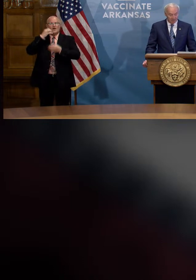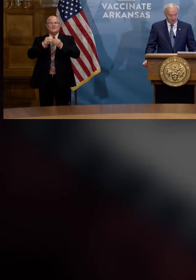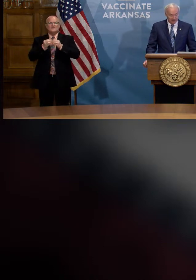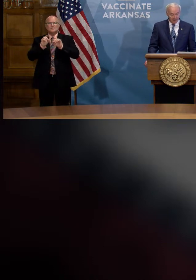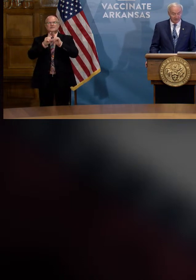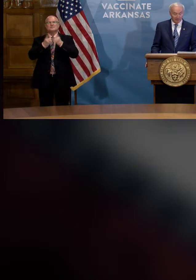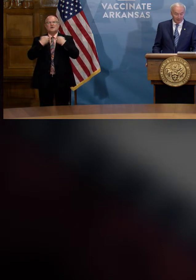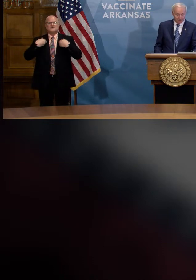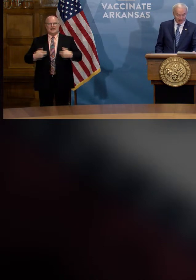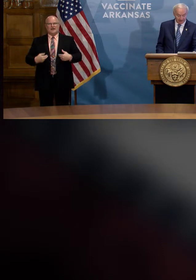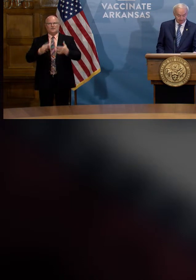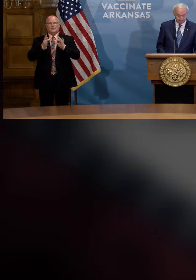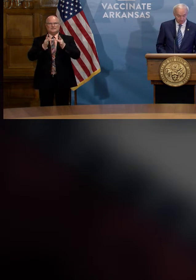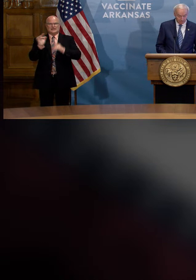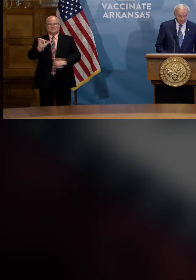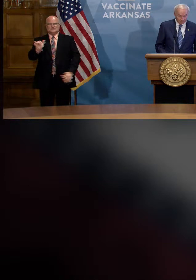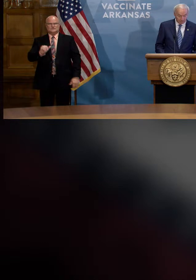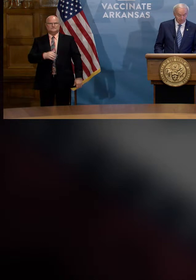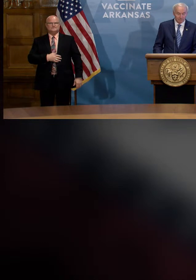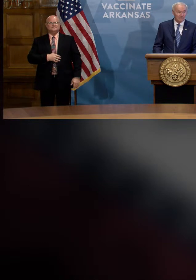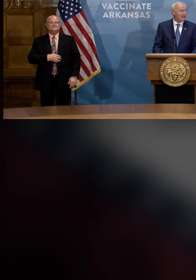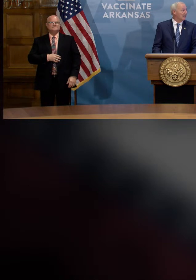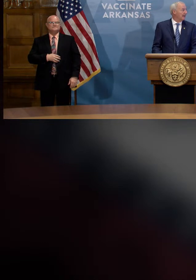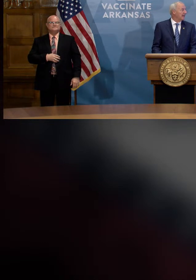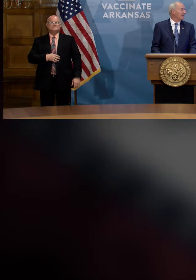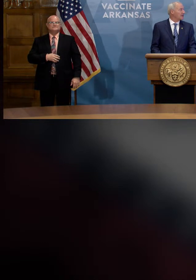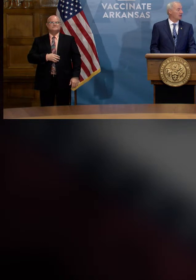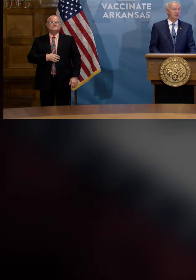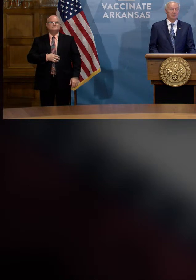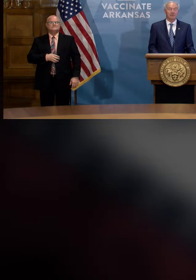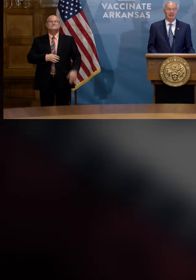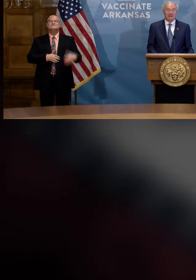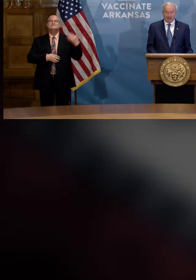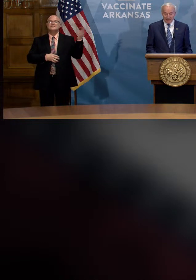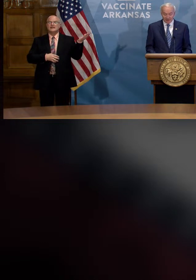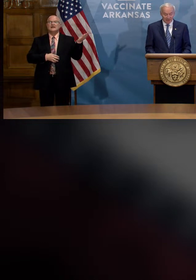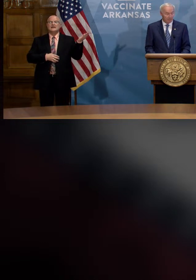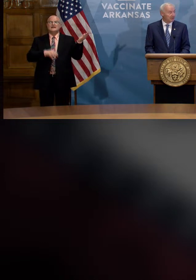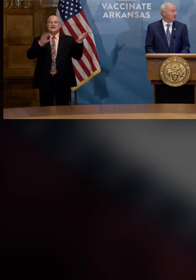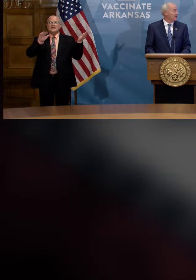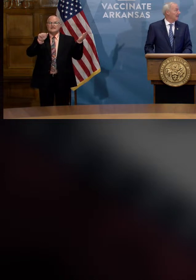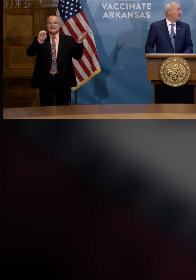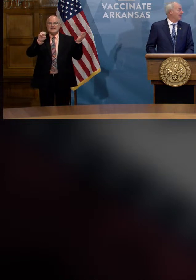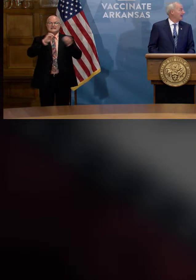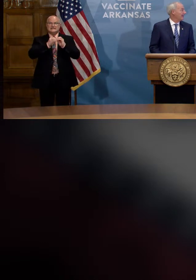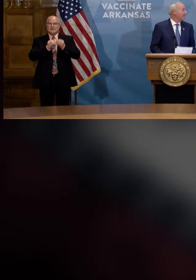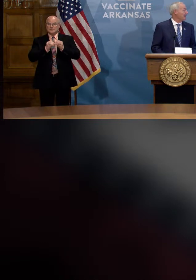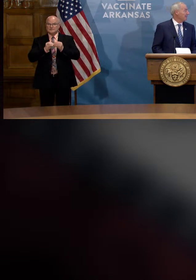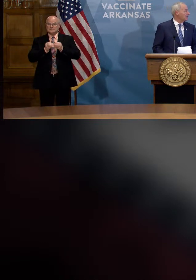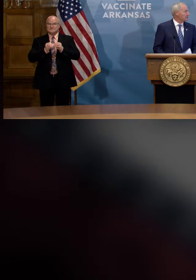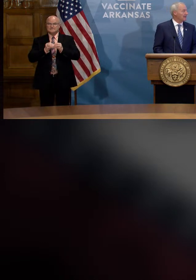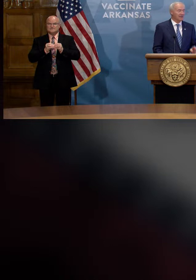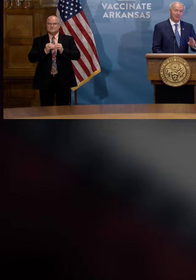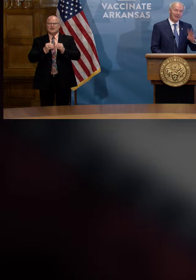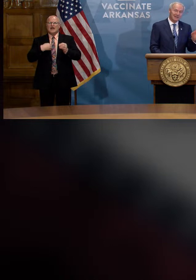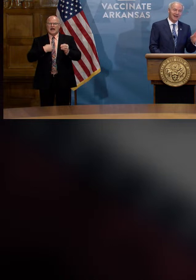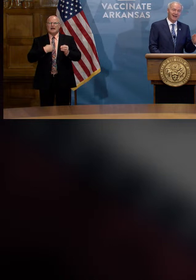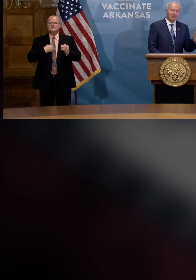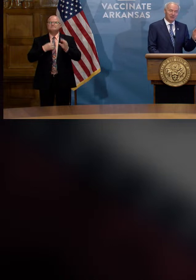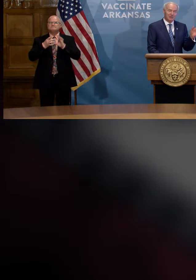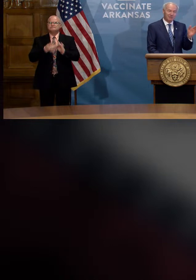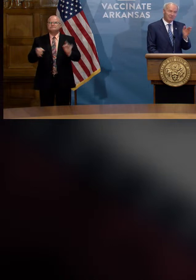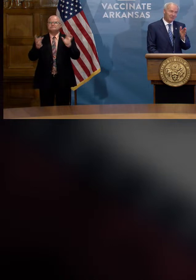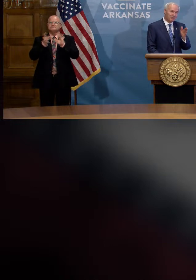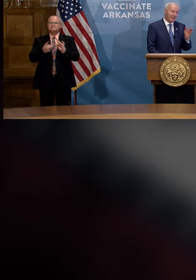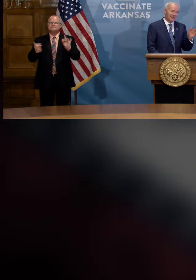on the Department of Health website. And now let's go to the case numbers, and I'm going to spend a little bit of